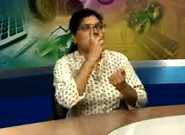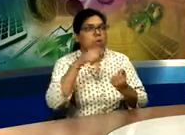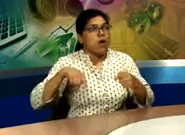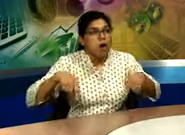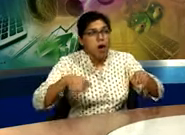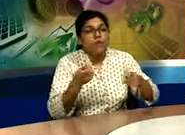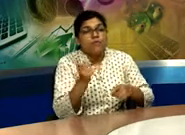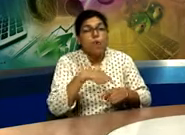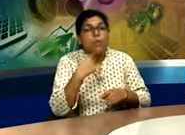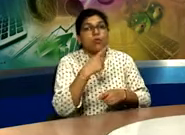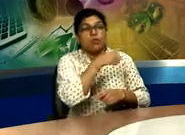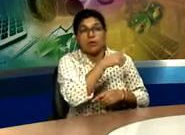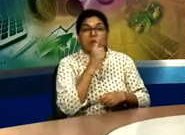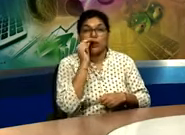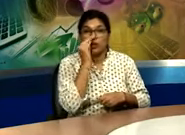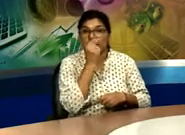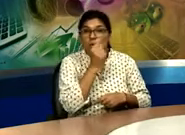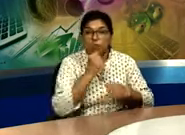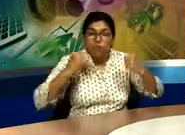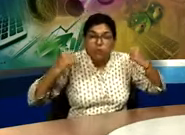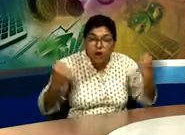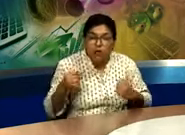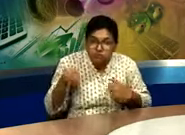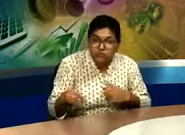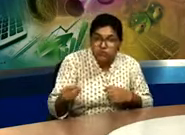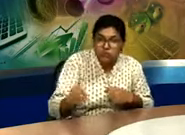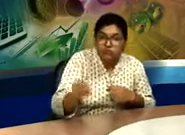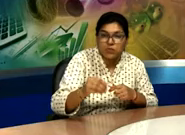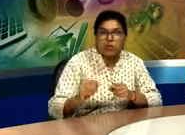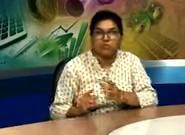Because it is a highway, so people generally